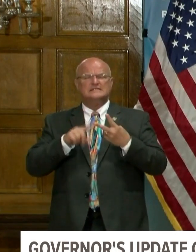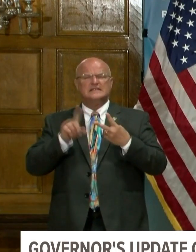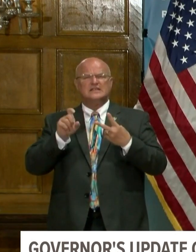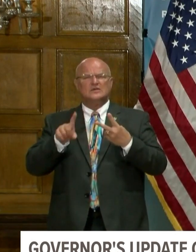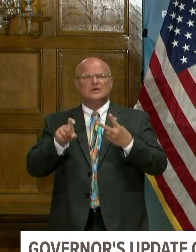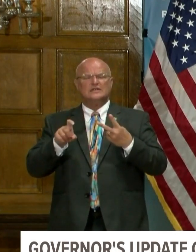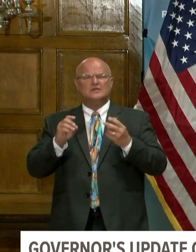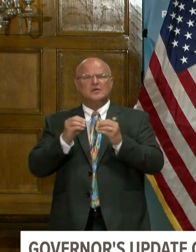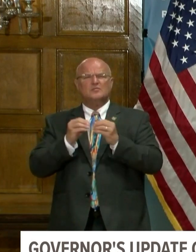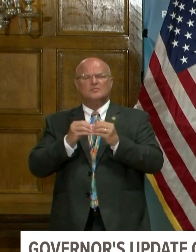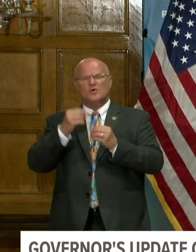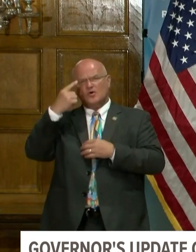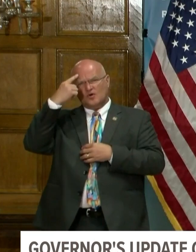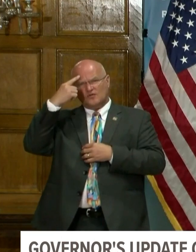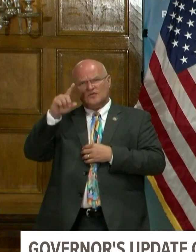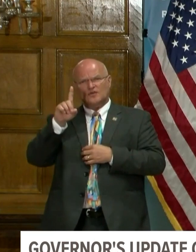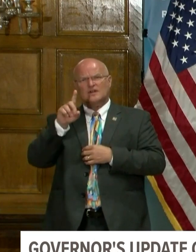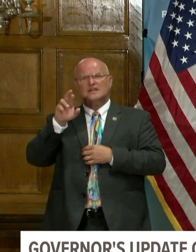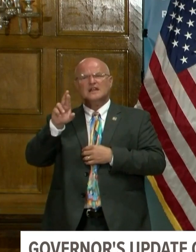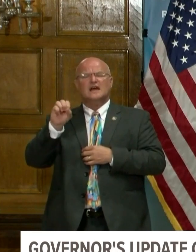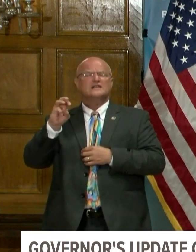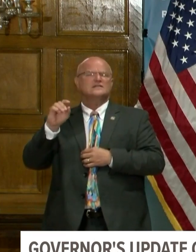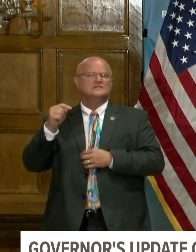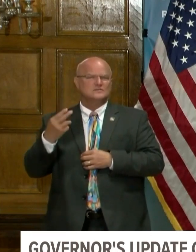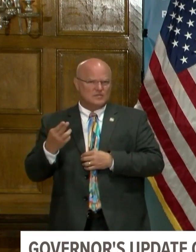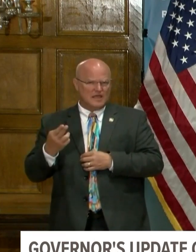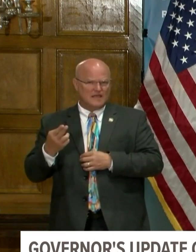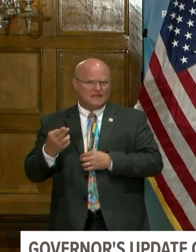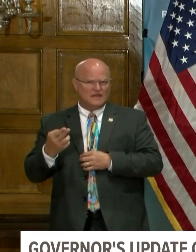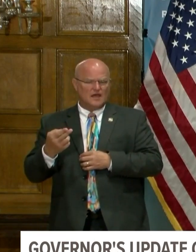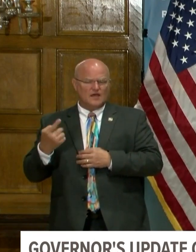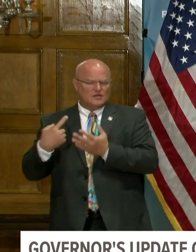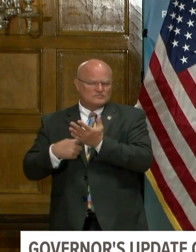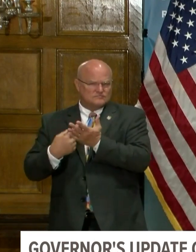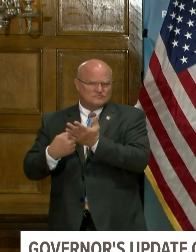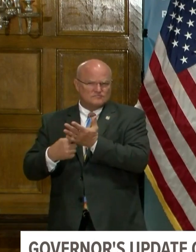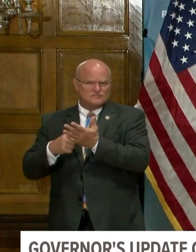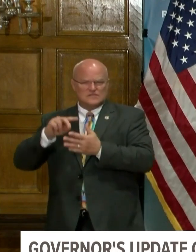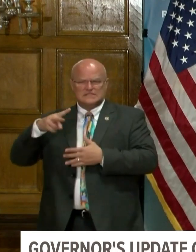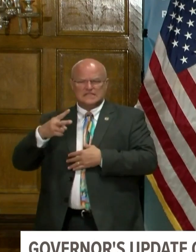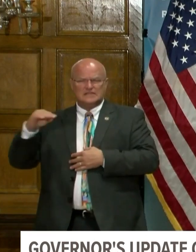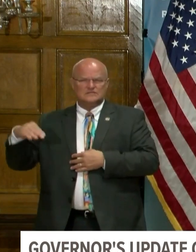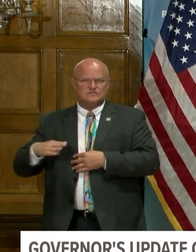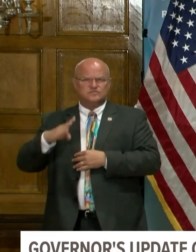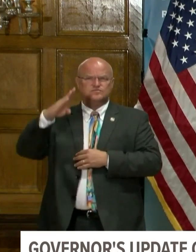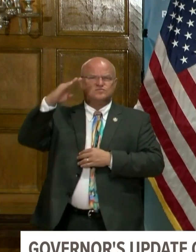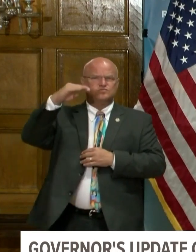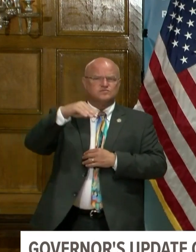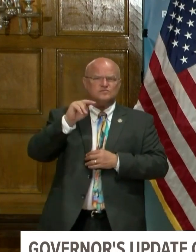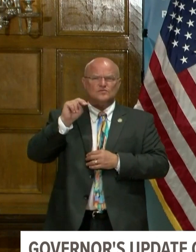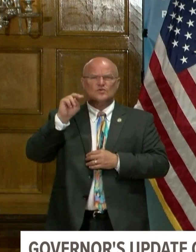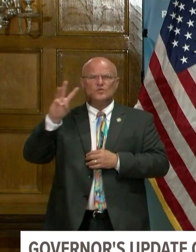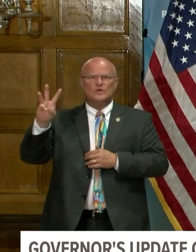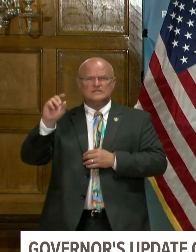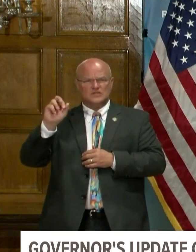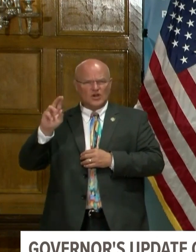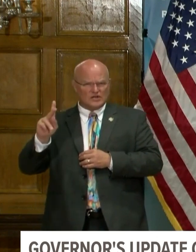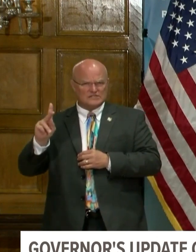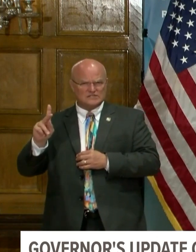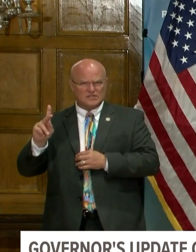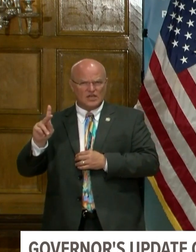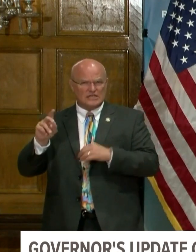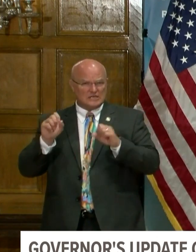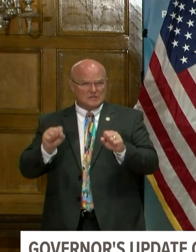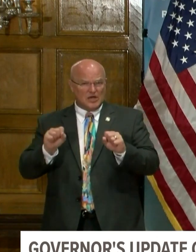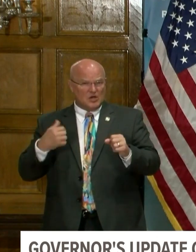this one would be more for Dr. Smith. You guys keep talking about a second wave in Northwest Arkansas, but do you think it's